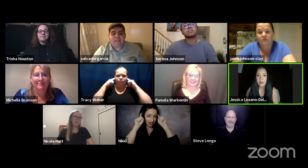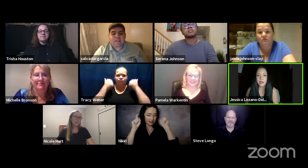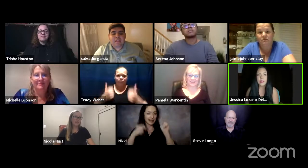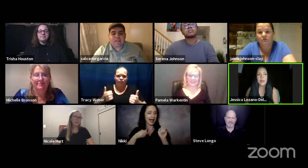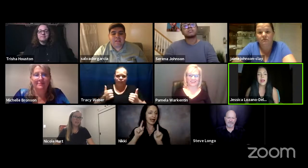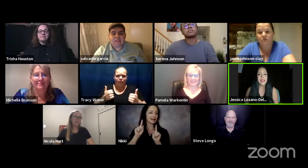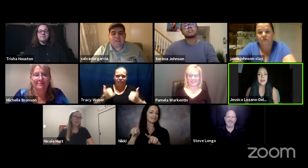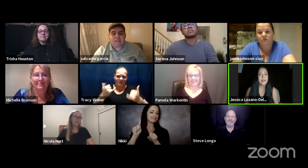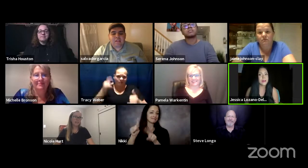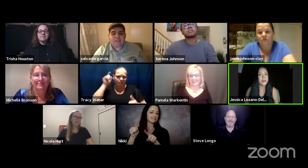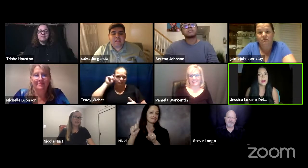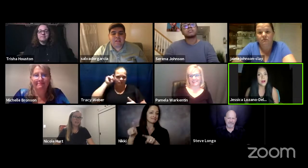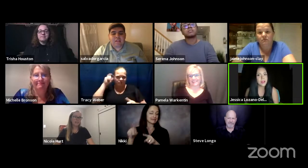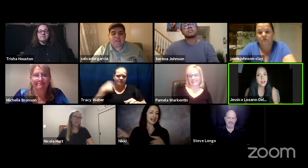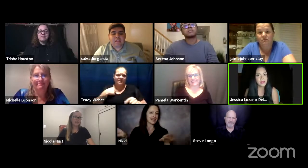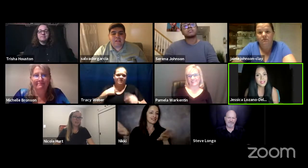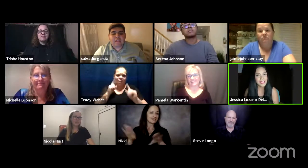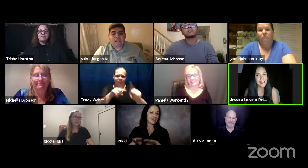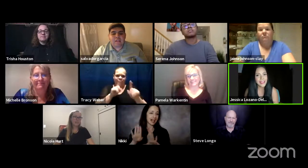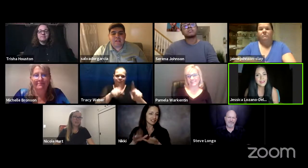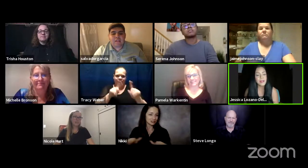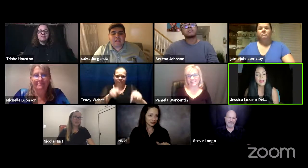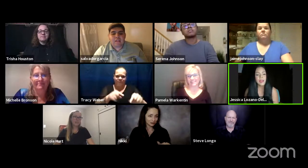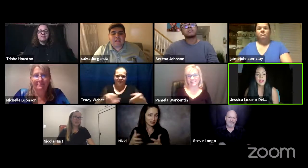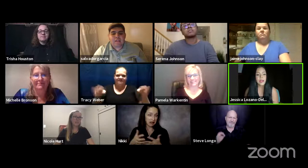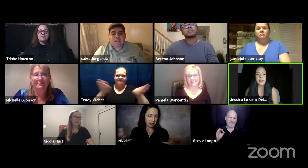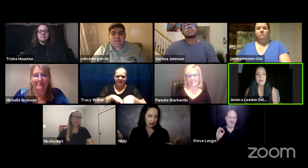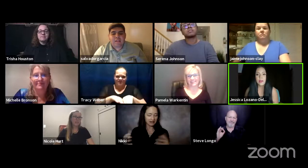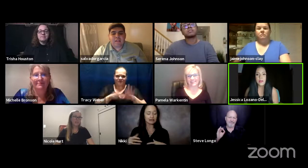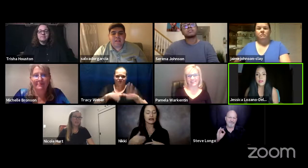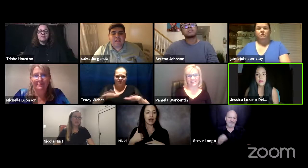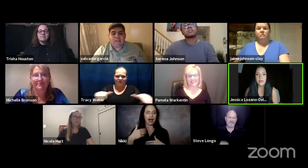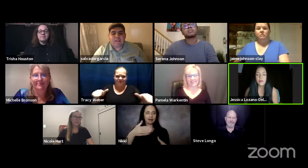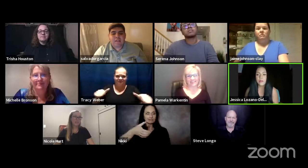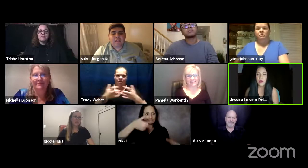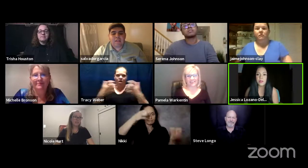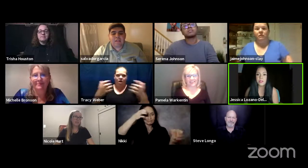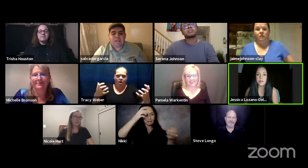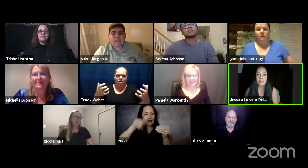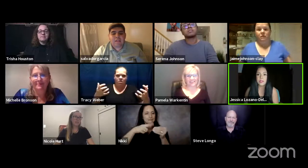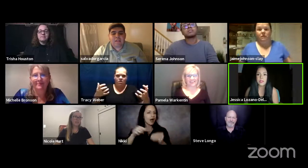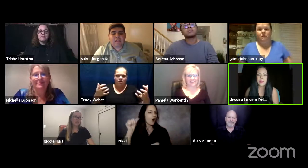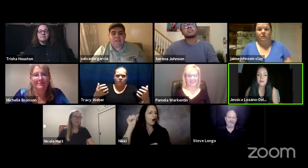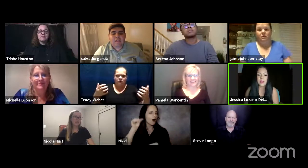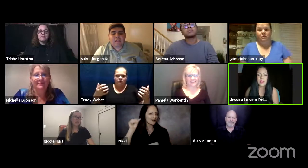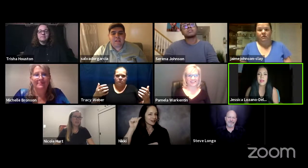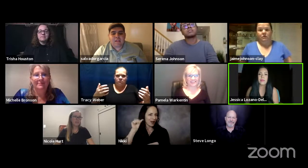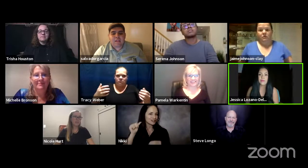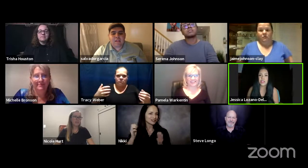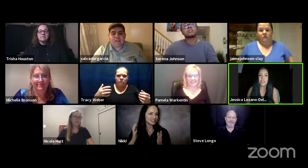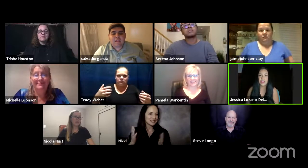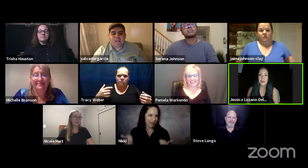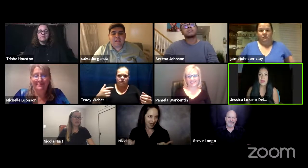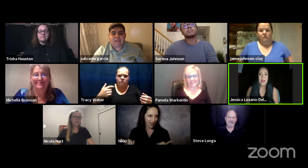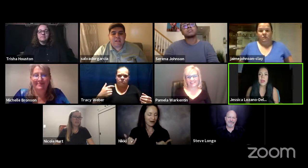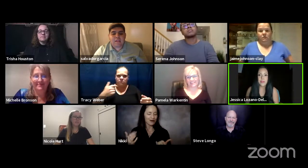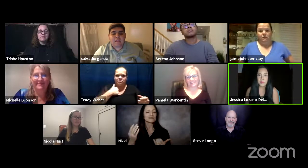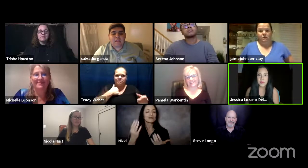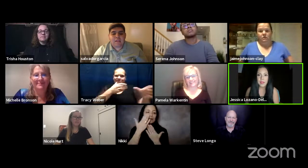lot. I know a lot about audiology now. And I'm very thankful for all the services you've given me and the friendship and the